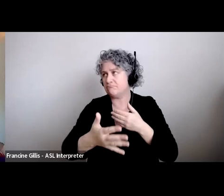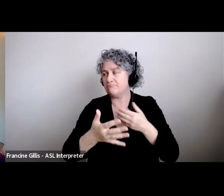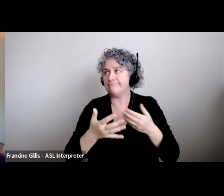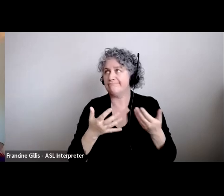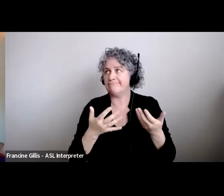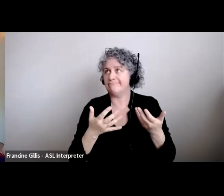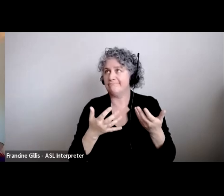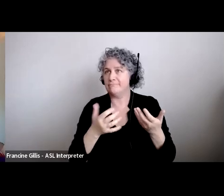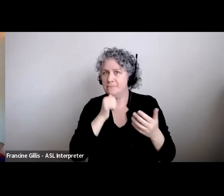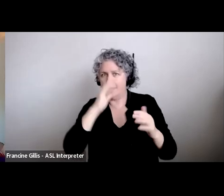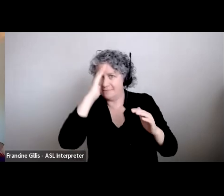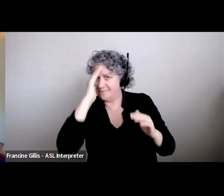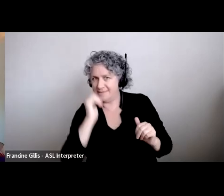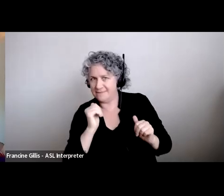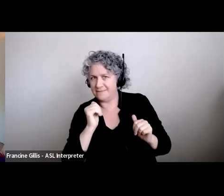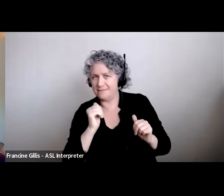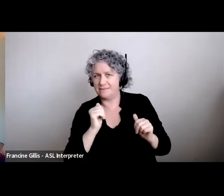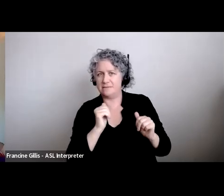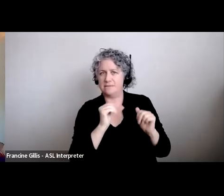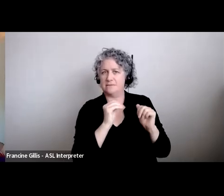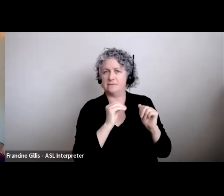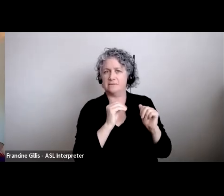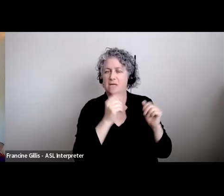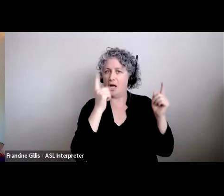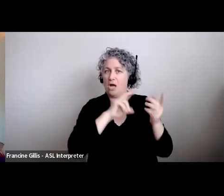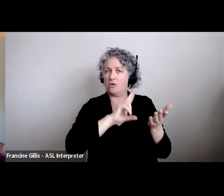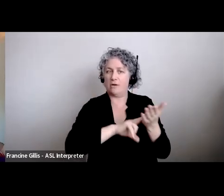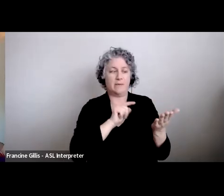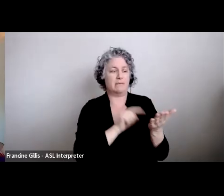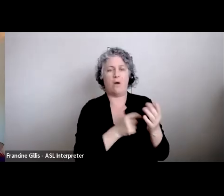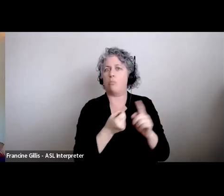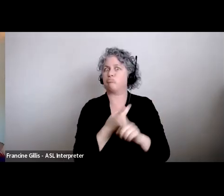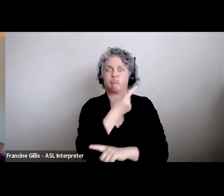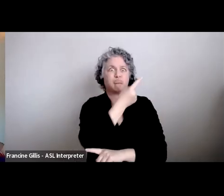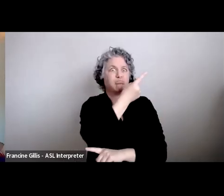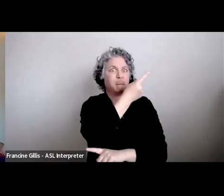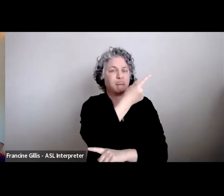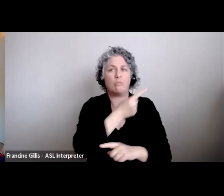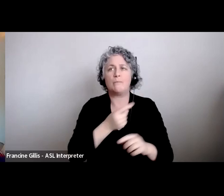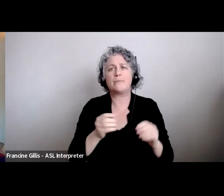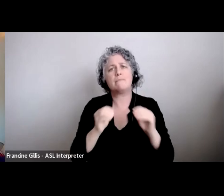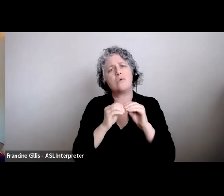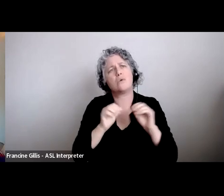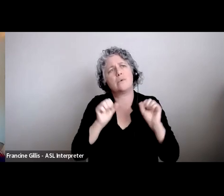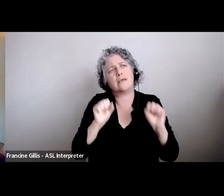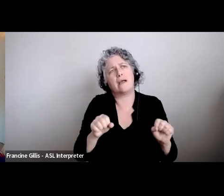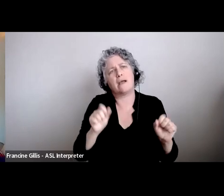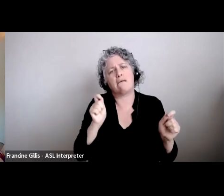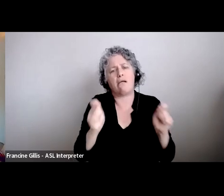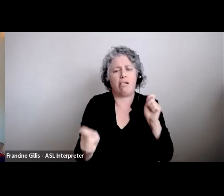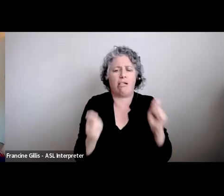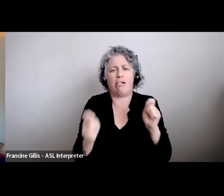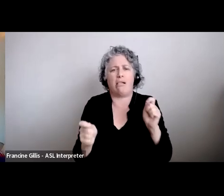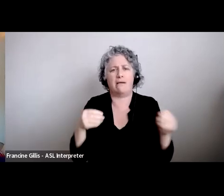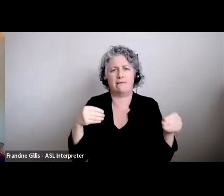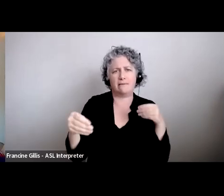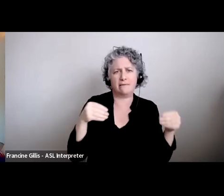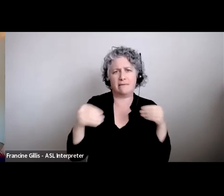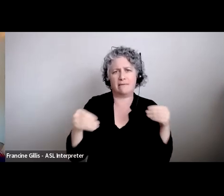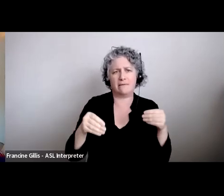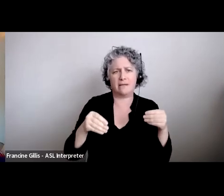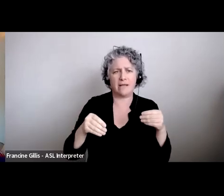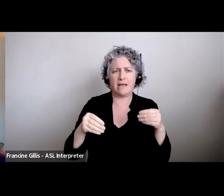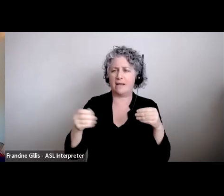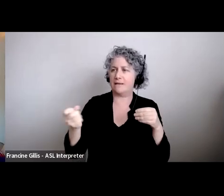not anticipated by the existing agreement. And the more we can build in that adaptability and responsiveness